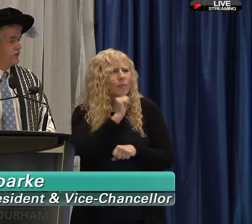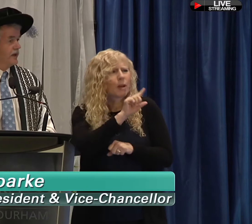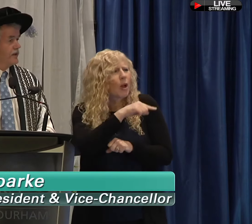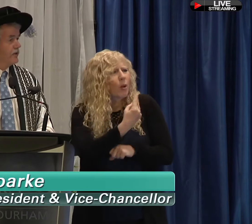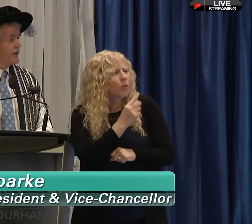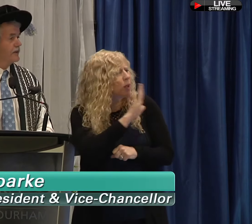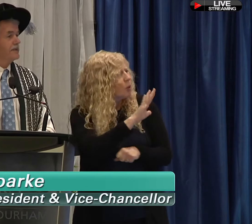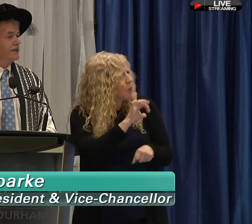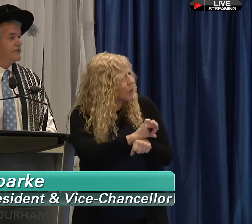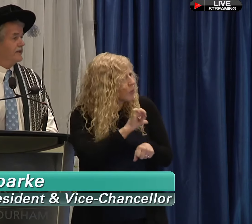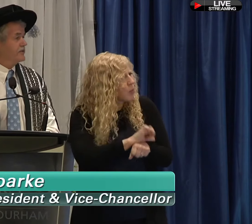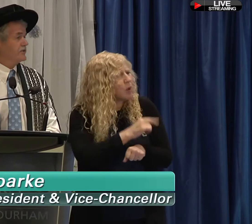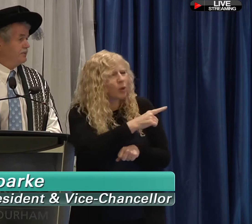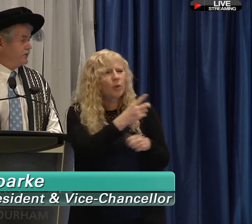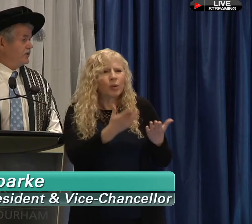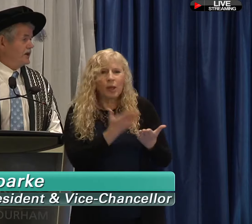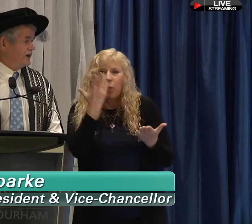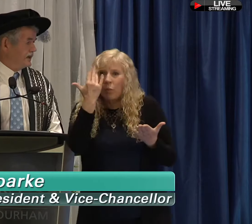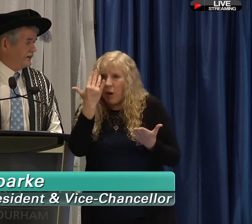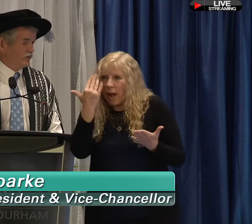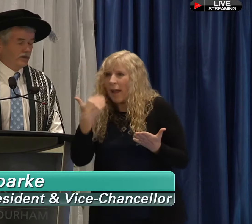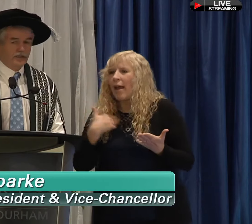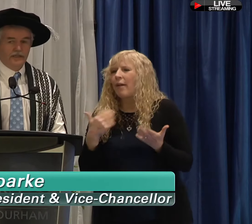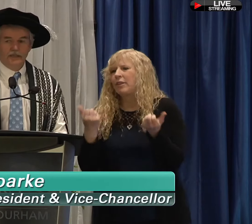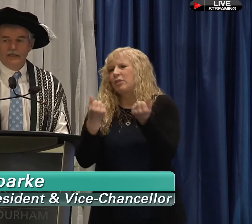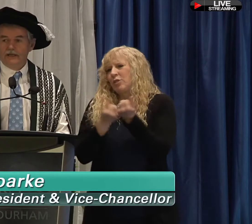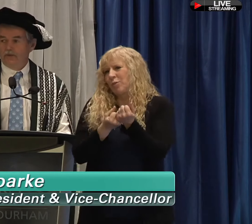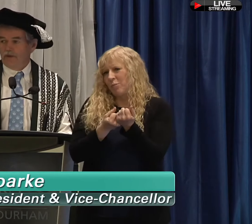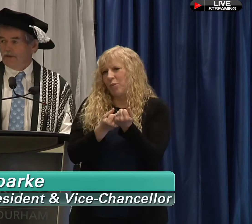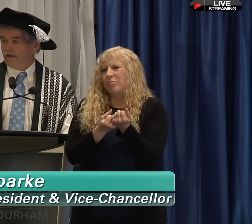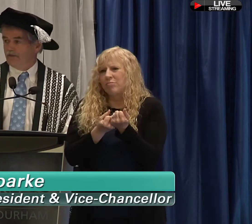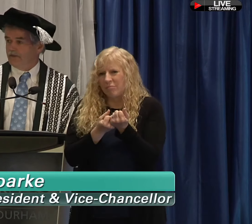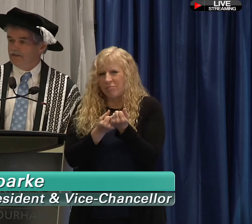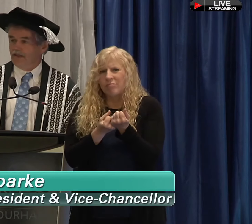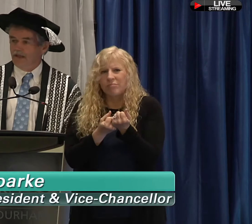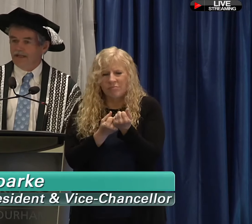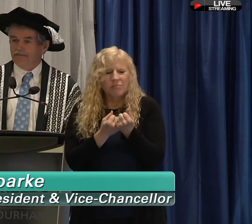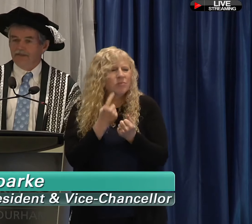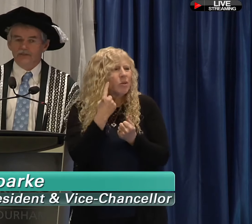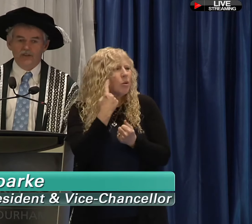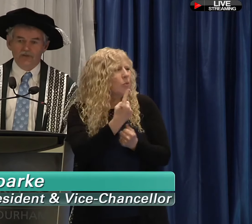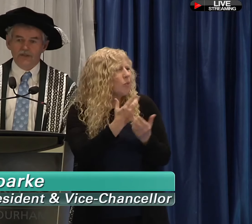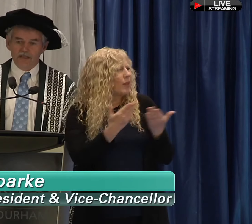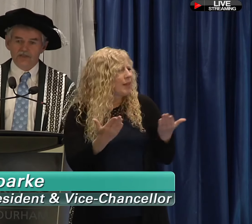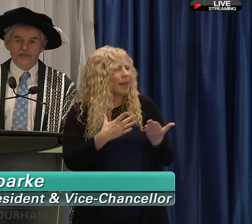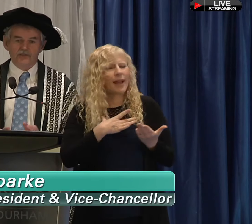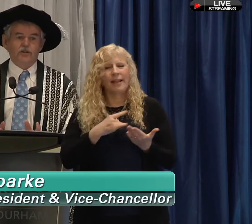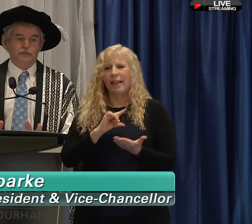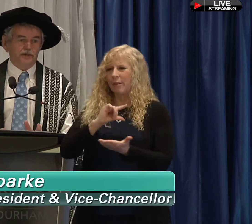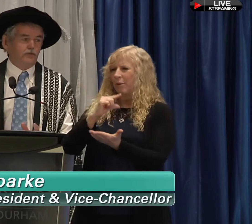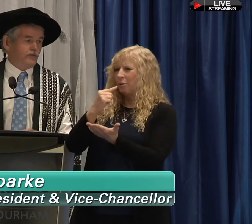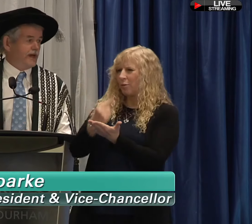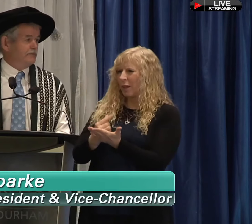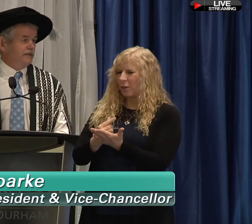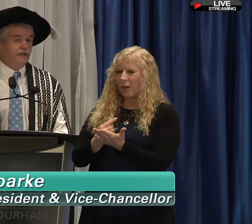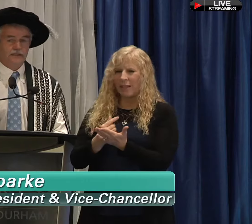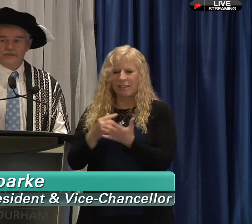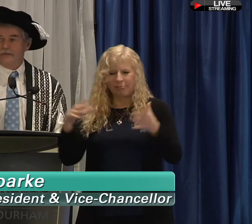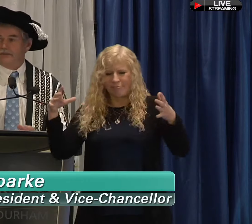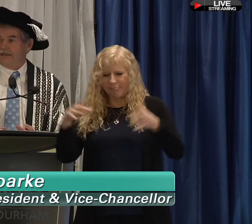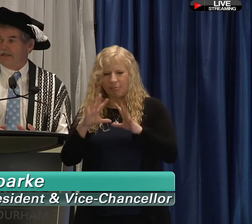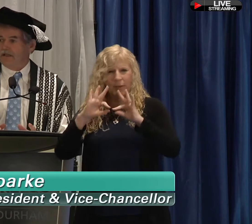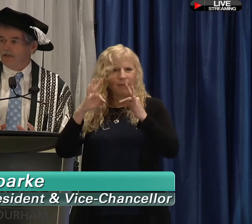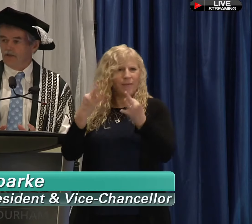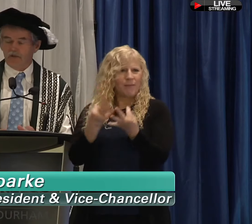work you've done. You're here because you have a support network. And one of the things I like about Convocation is it's all about family.